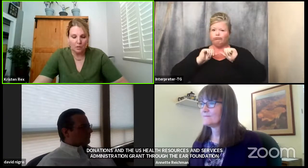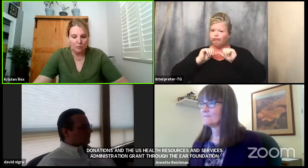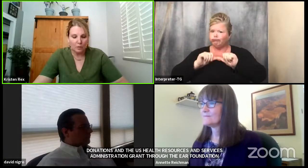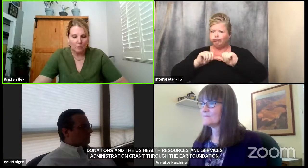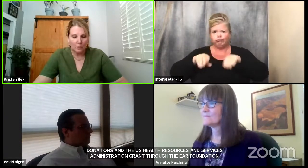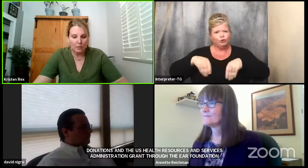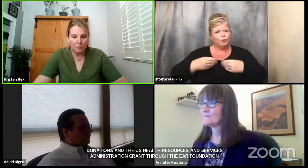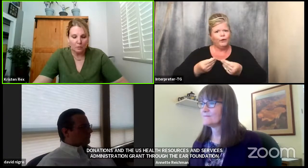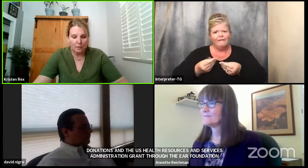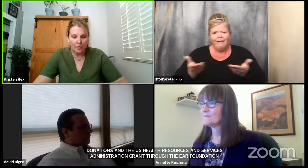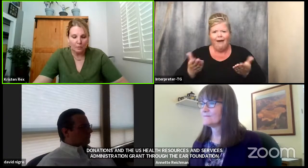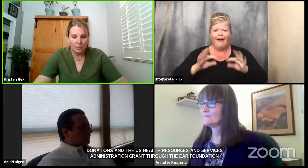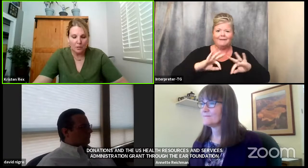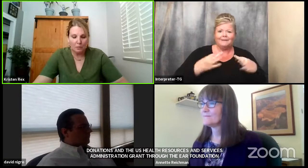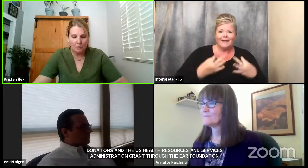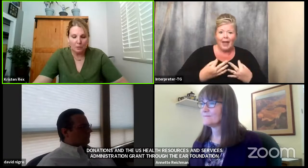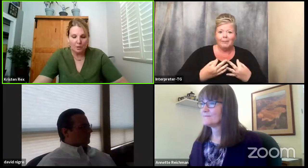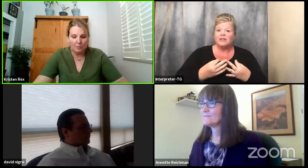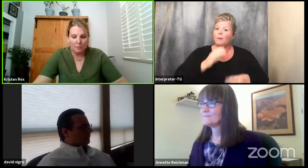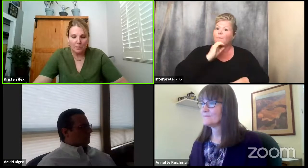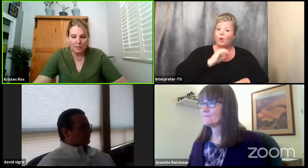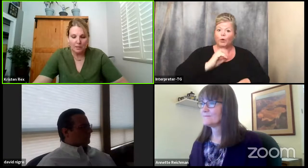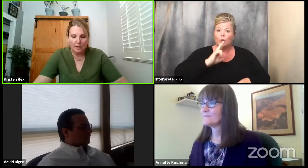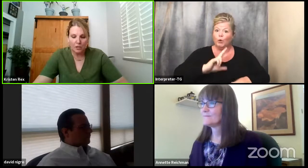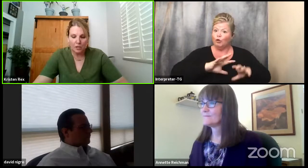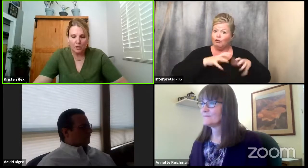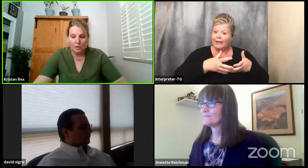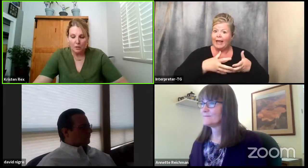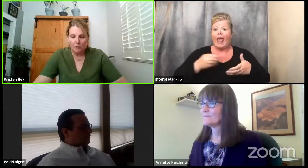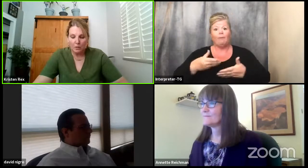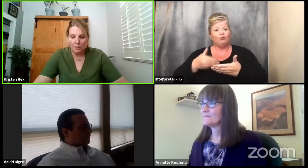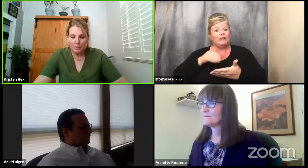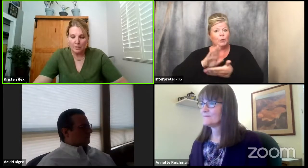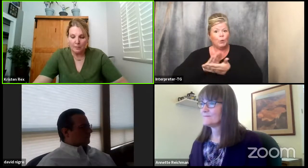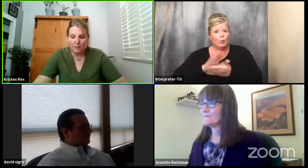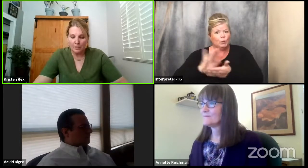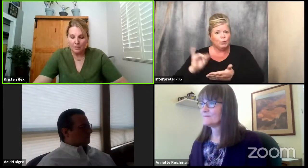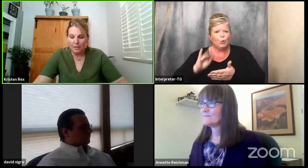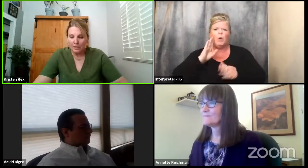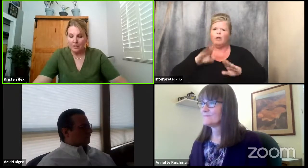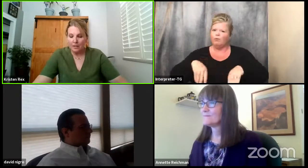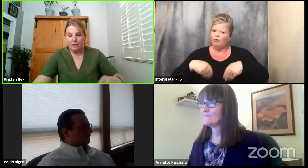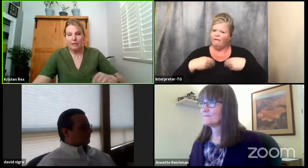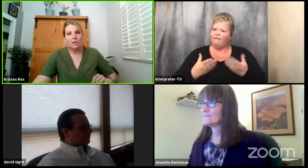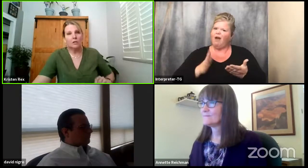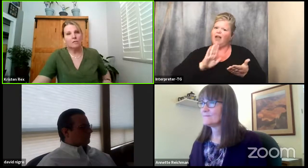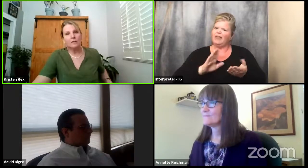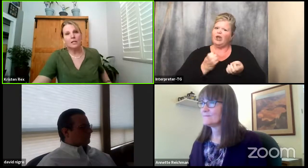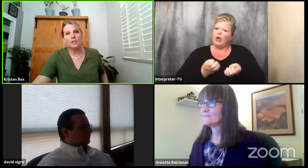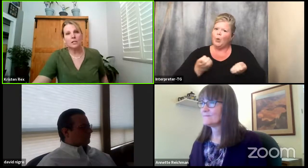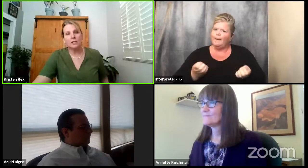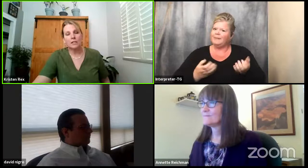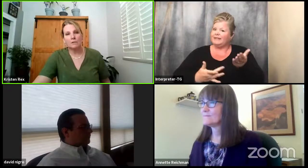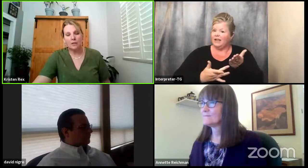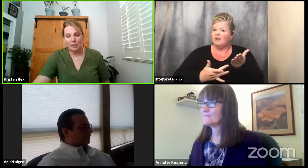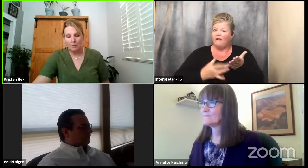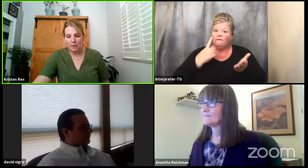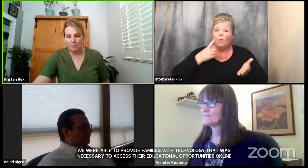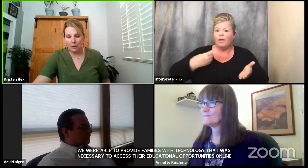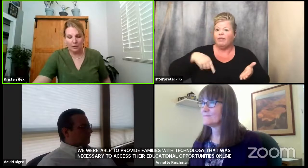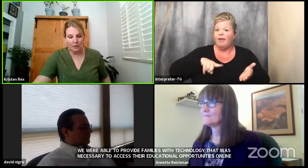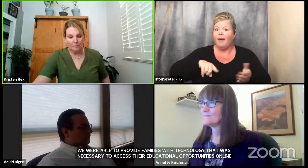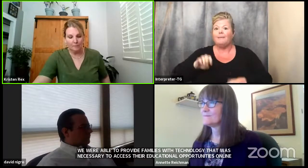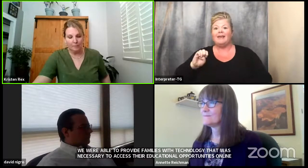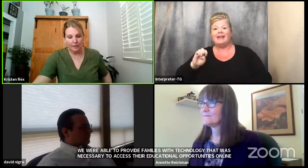birth to 3 preschool and preschool programs with technology throughout the summer. The EAR Foundation is a very